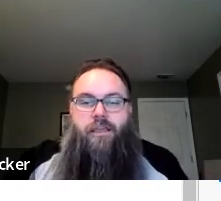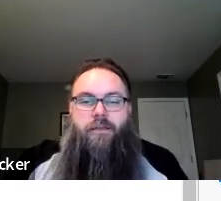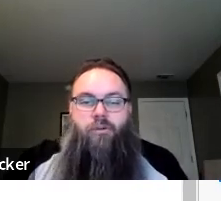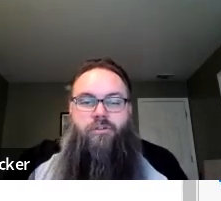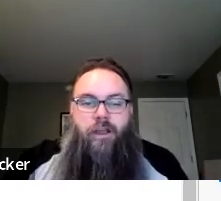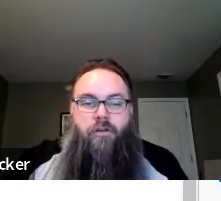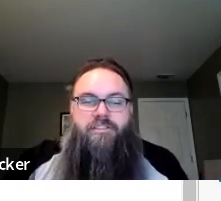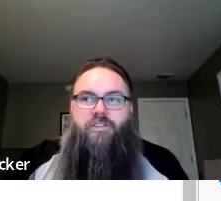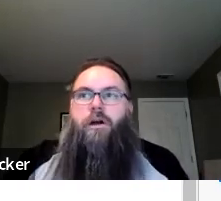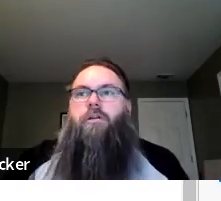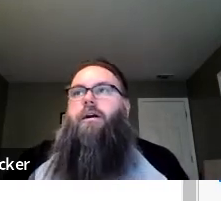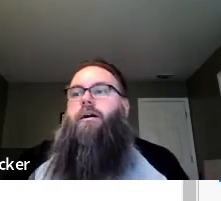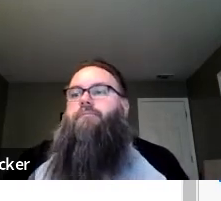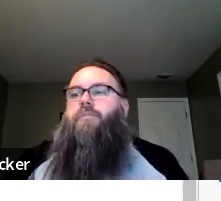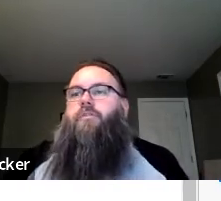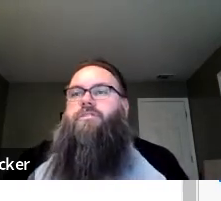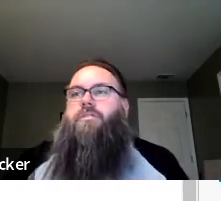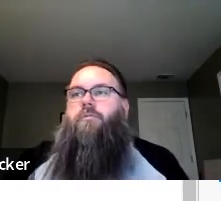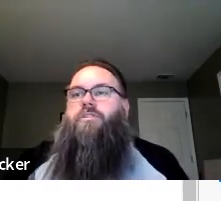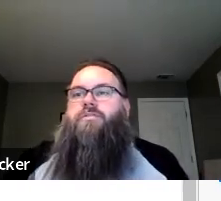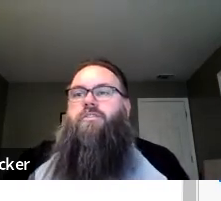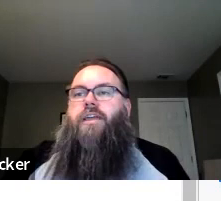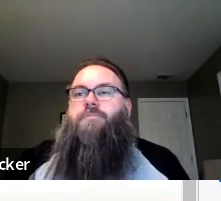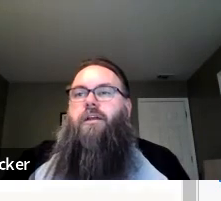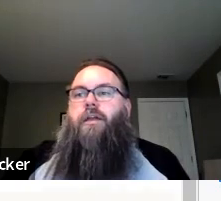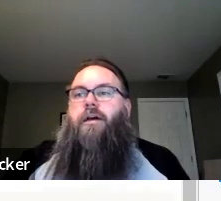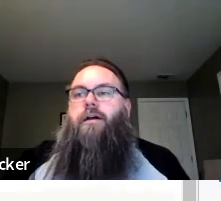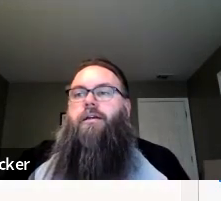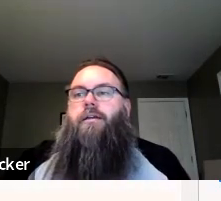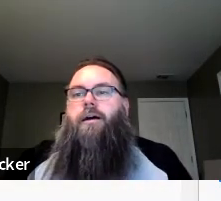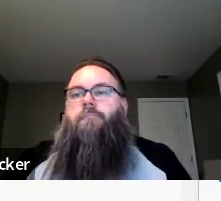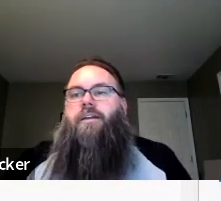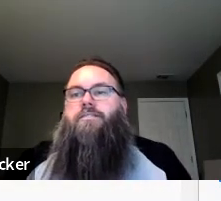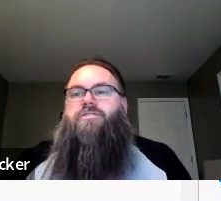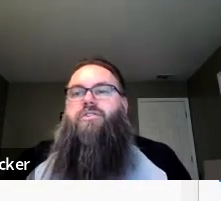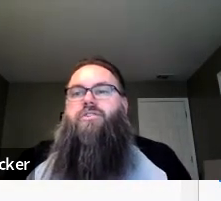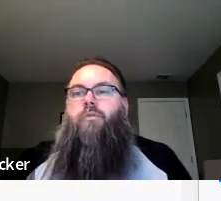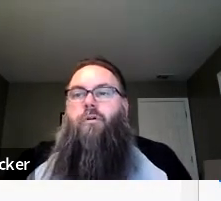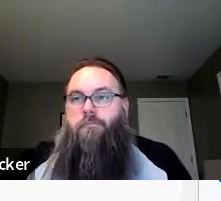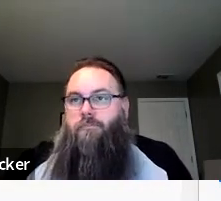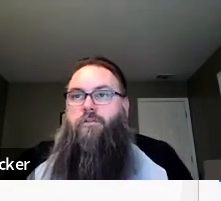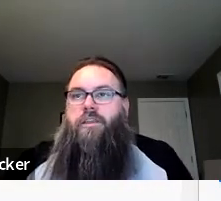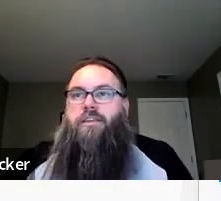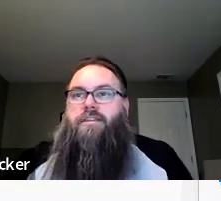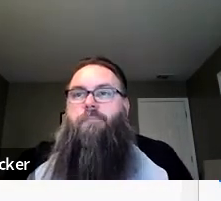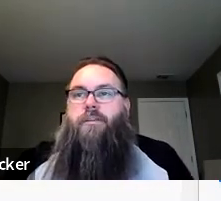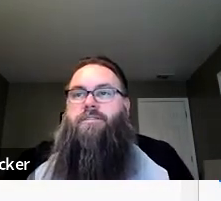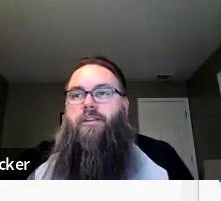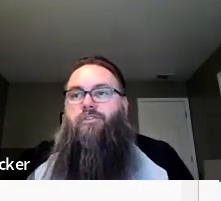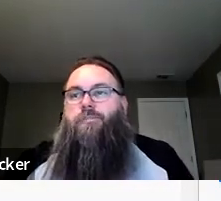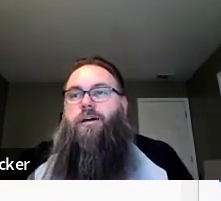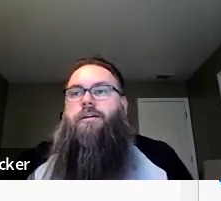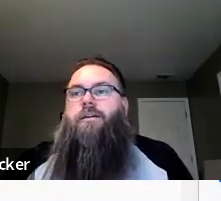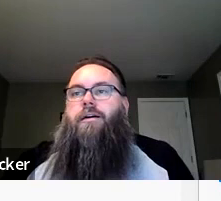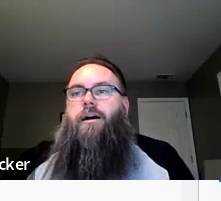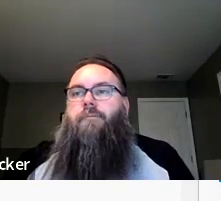fairs in multiple areas throughout, our regional center catchment area, because there's certainly more, needs up in